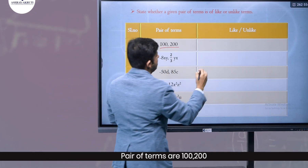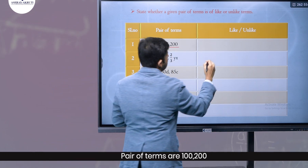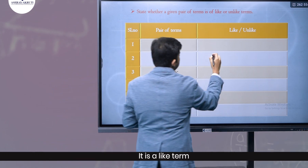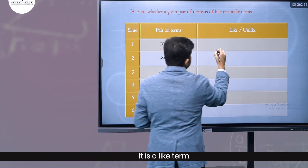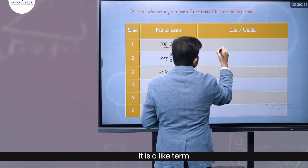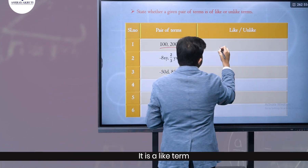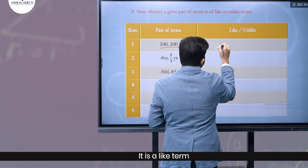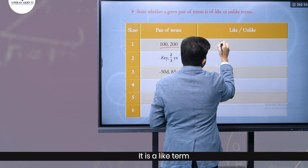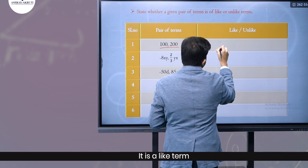It is a like term.